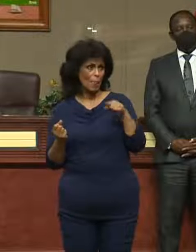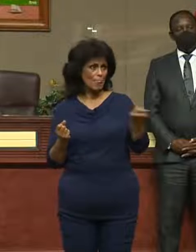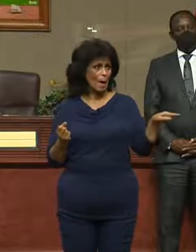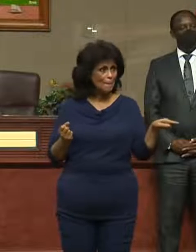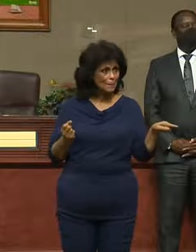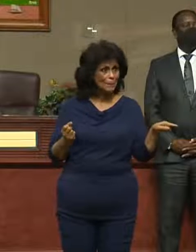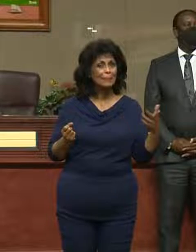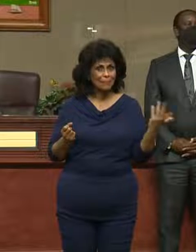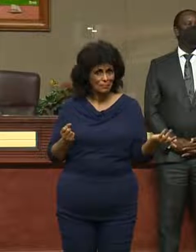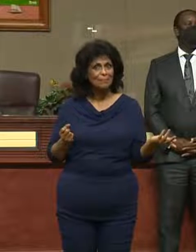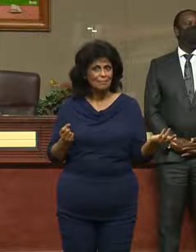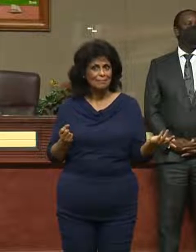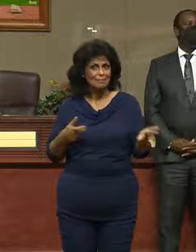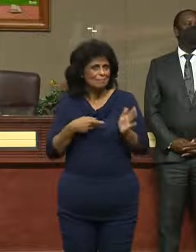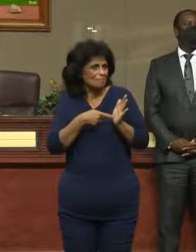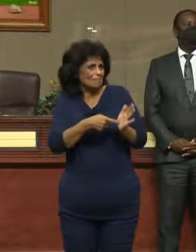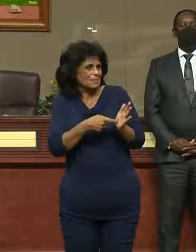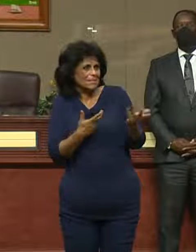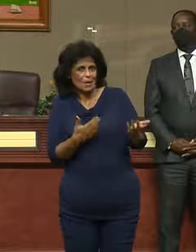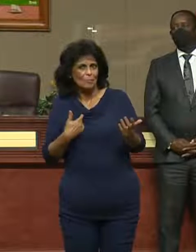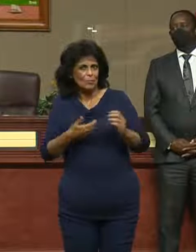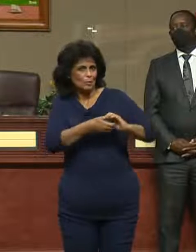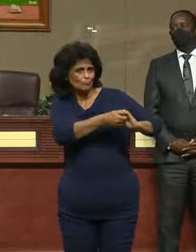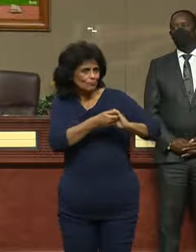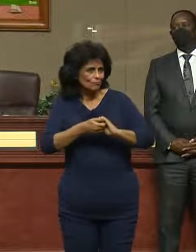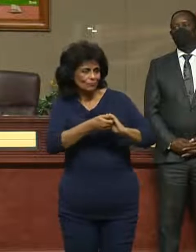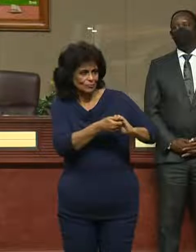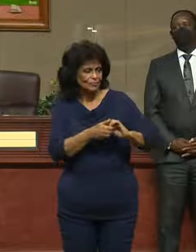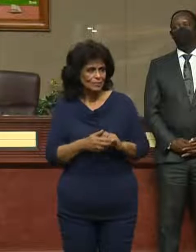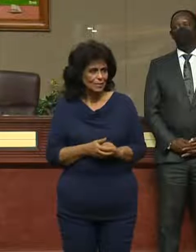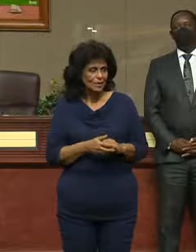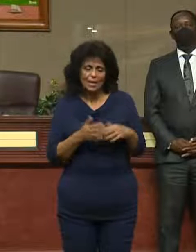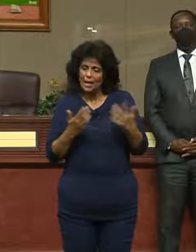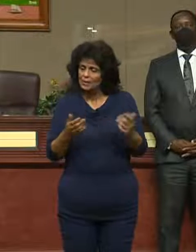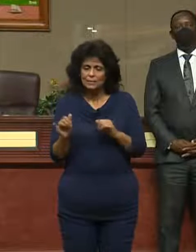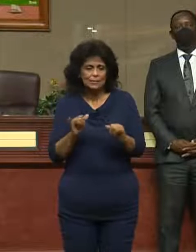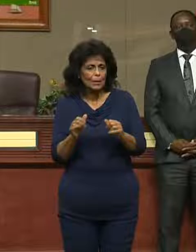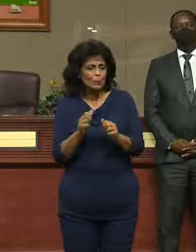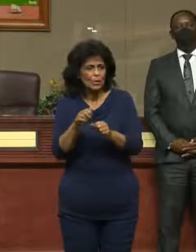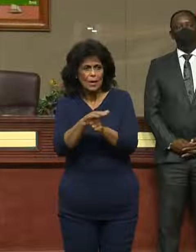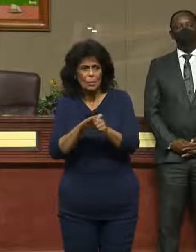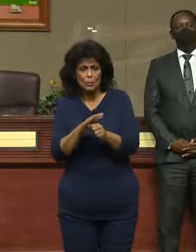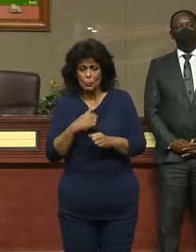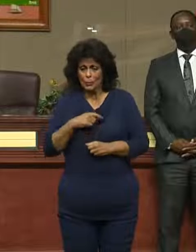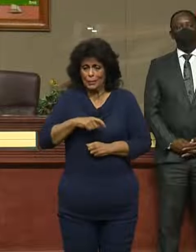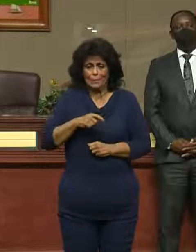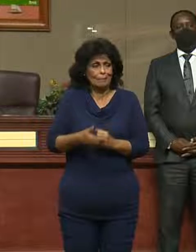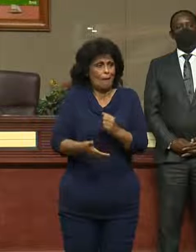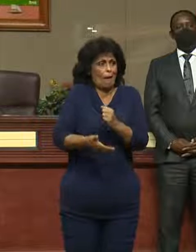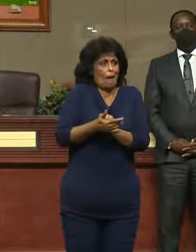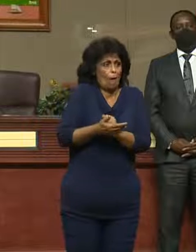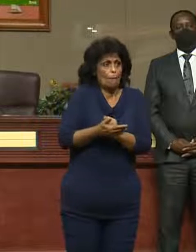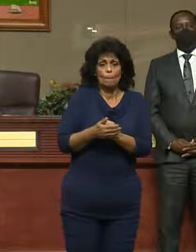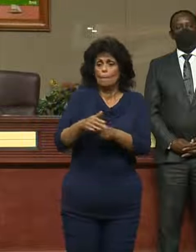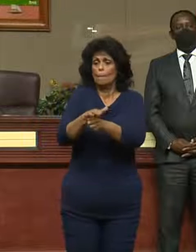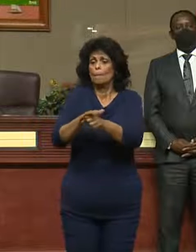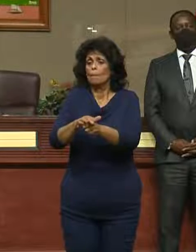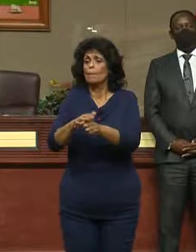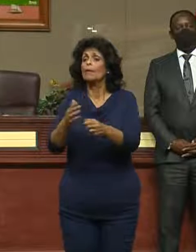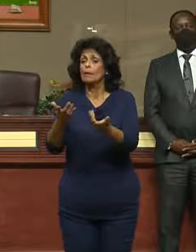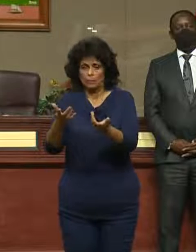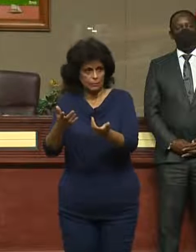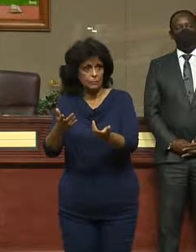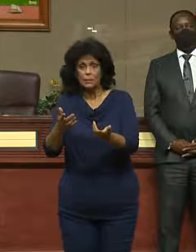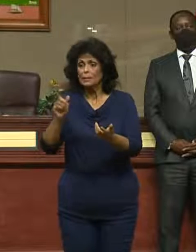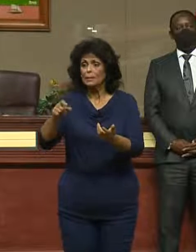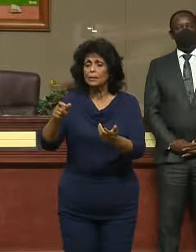we're doing it. And I have to give it up to the county because we called for help, and immediately we got the fridge that we needed.